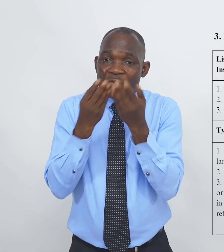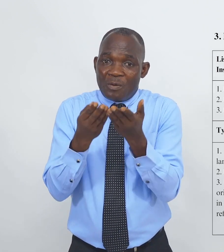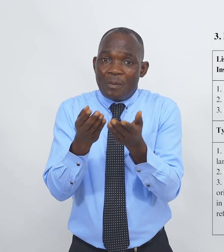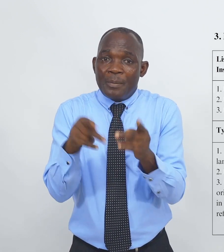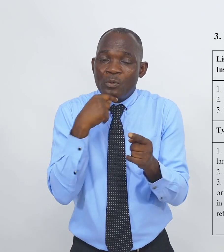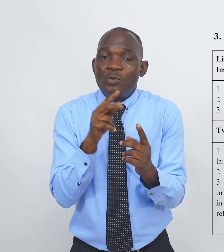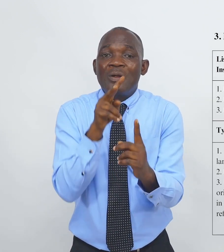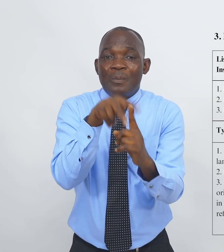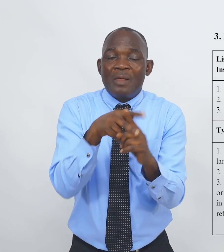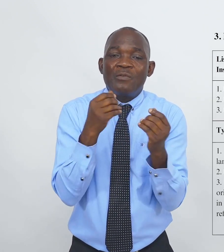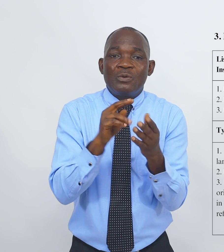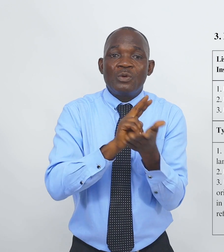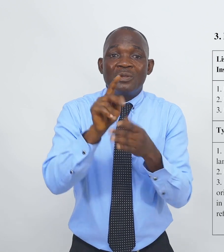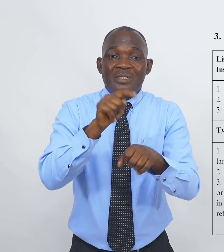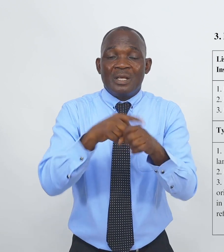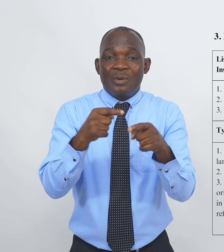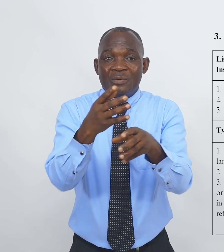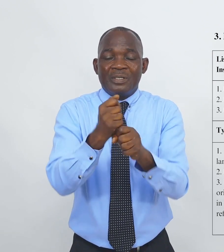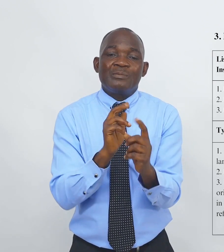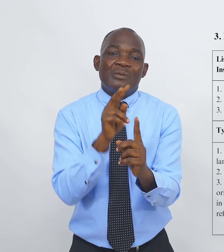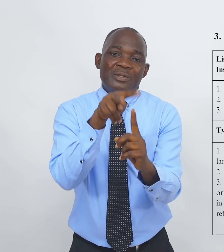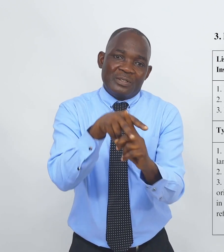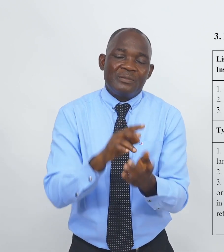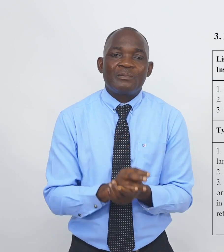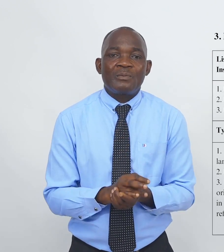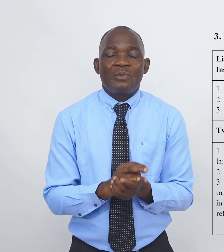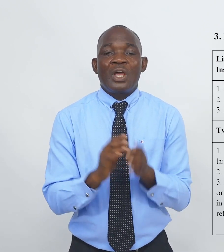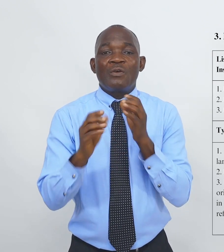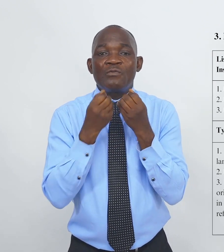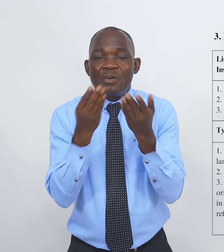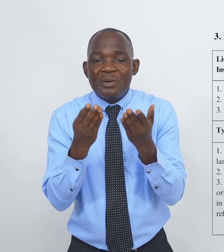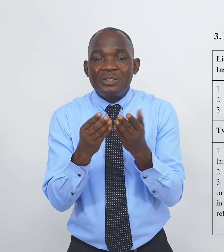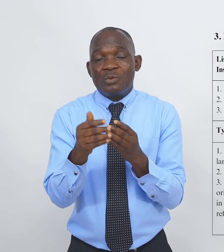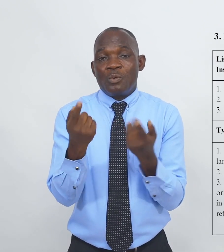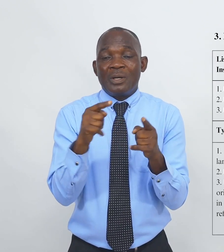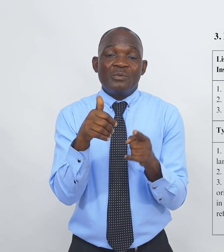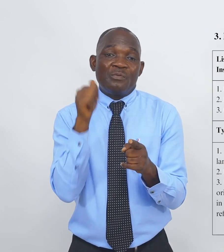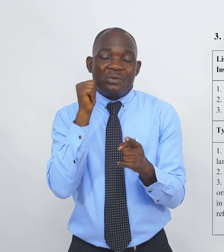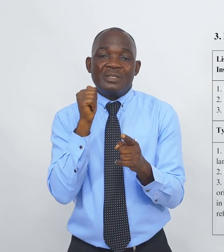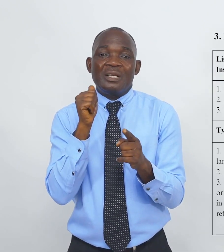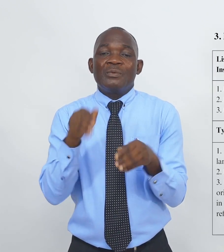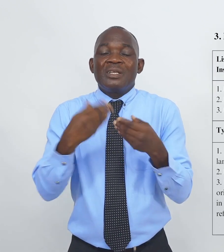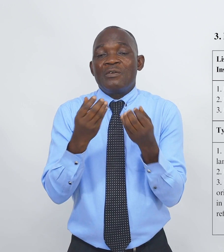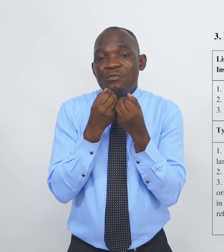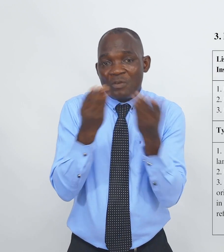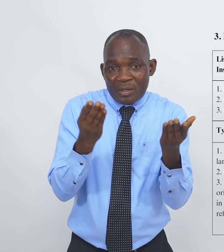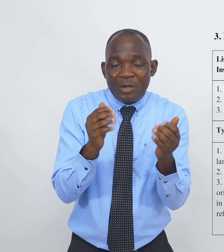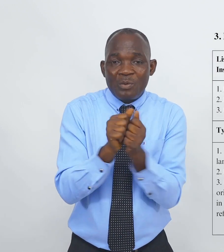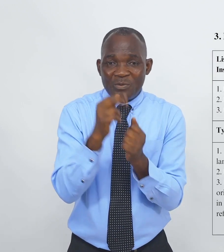notify the applicant within 14 days of receiving the application, communicating the refusal of the application and the reason for